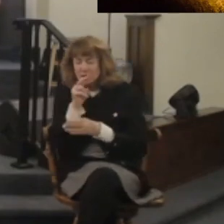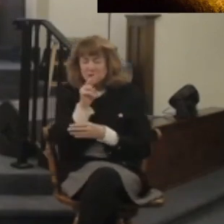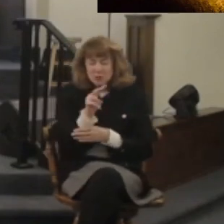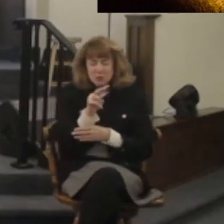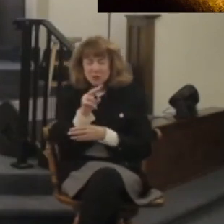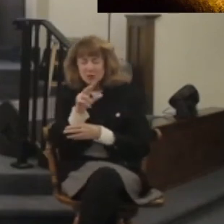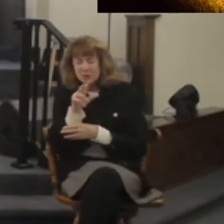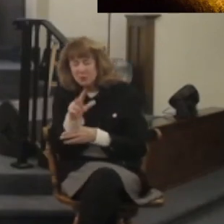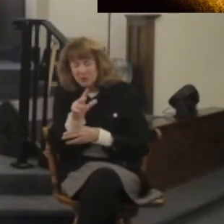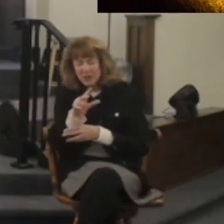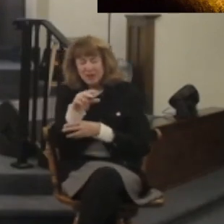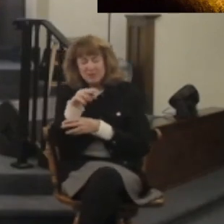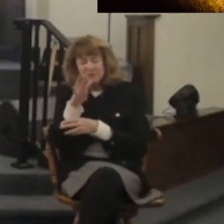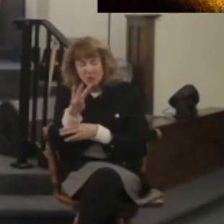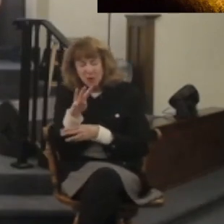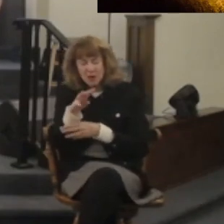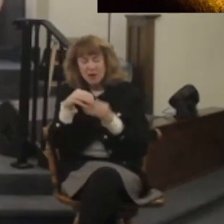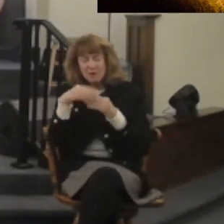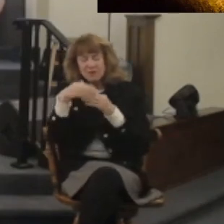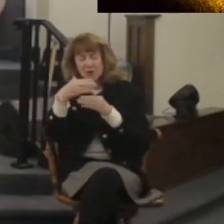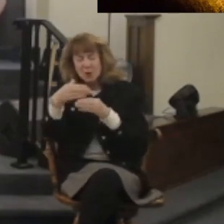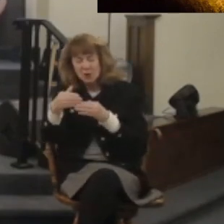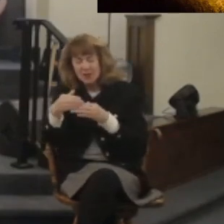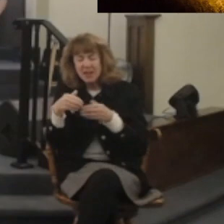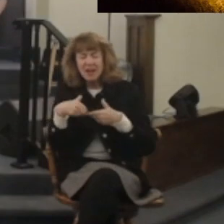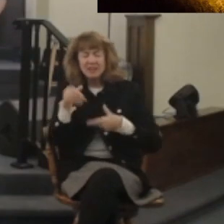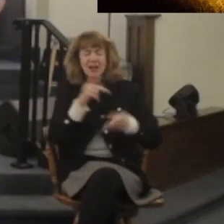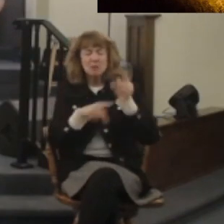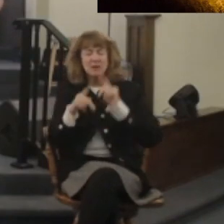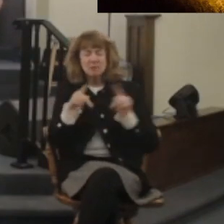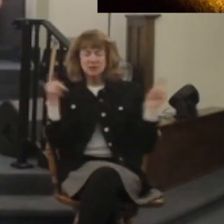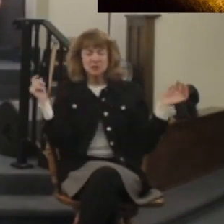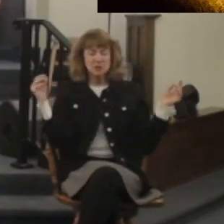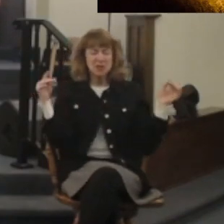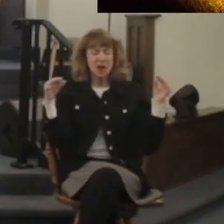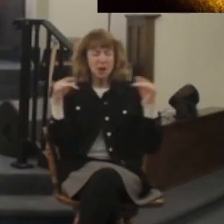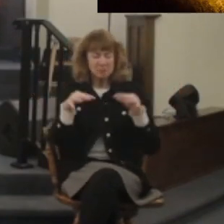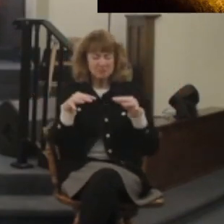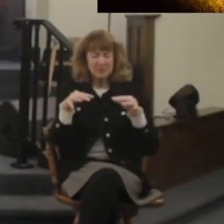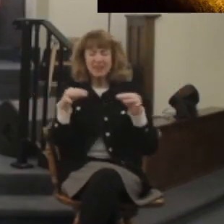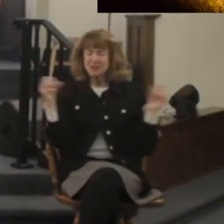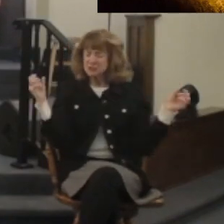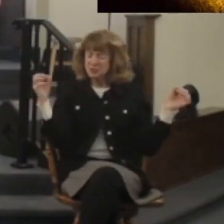2, 3, 4-fold. Allow people just to flood these gates. Allow us to have a revival.